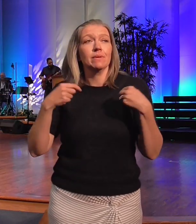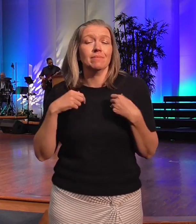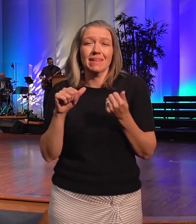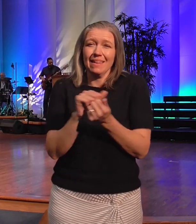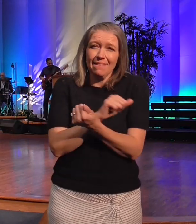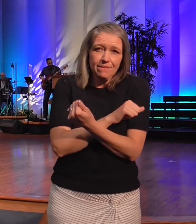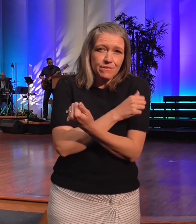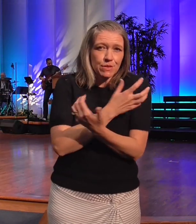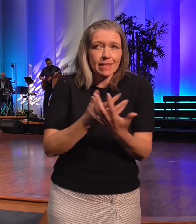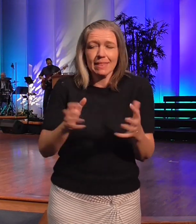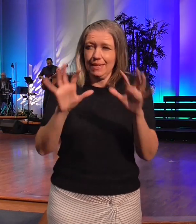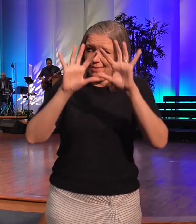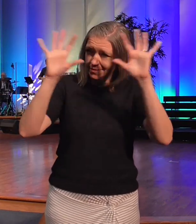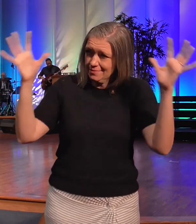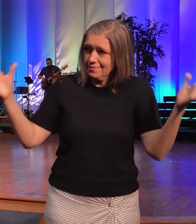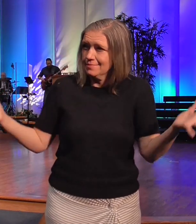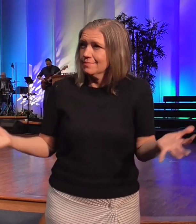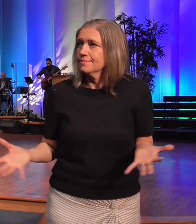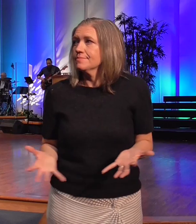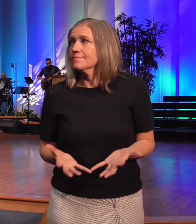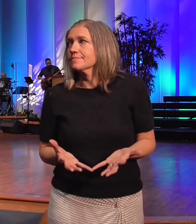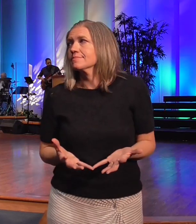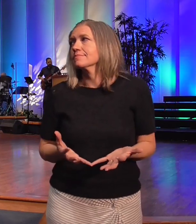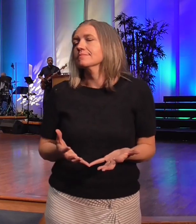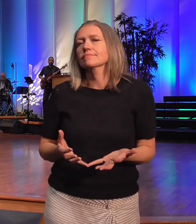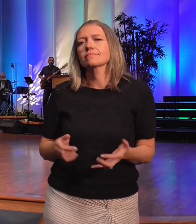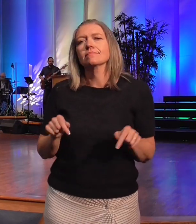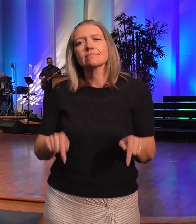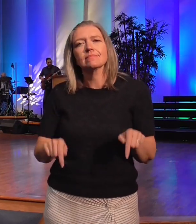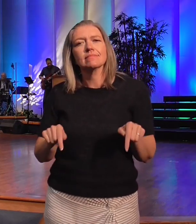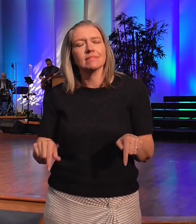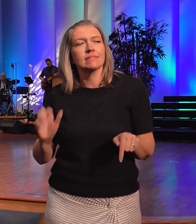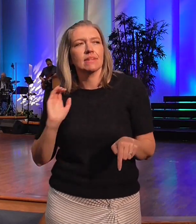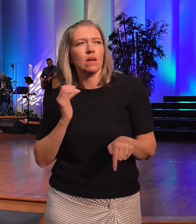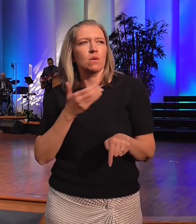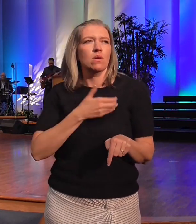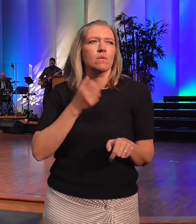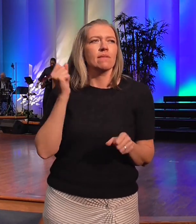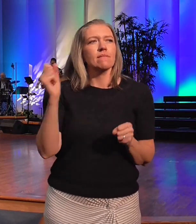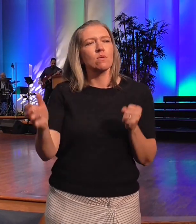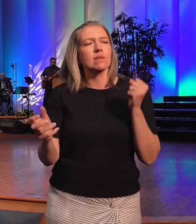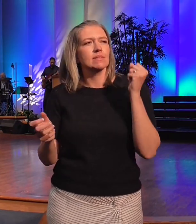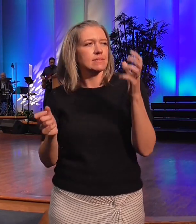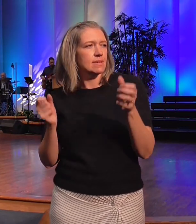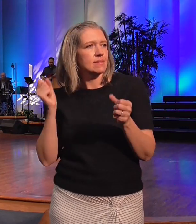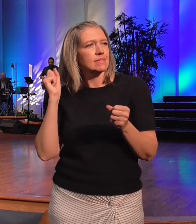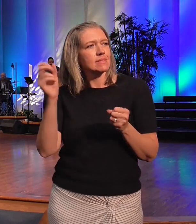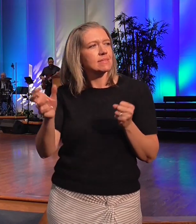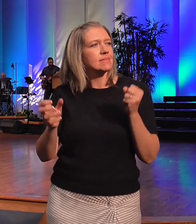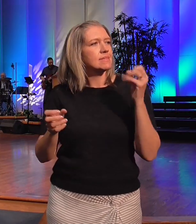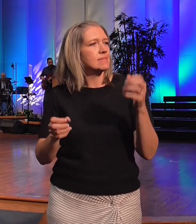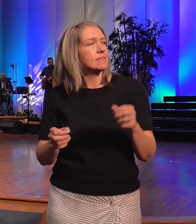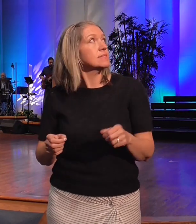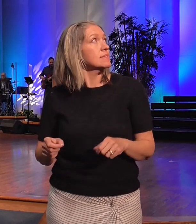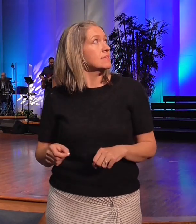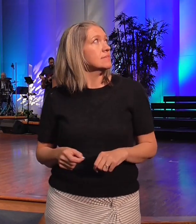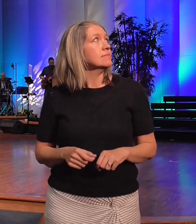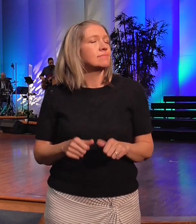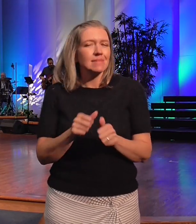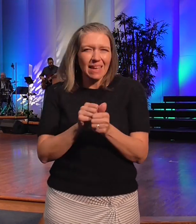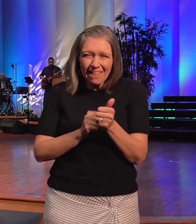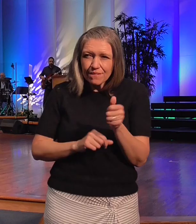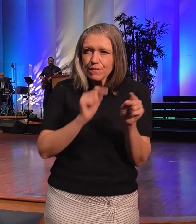and everything in between. These are voices. Every